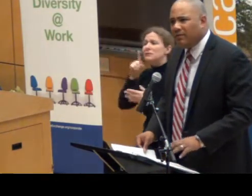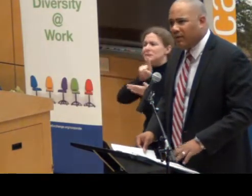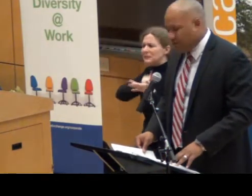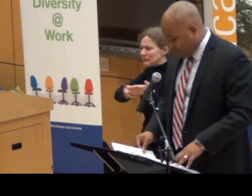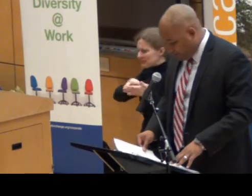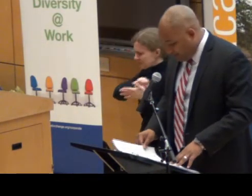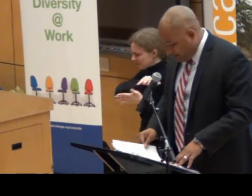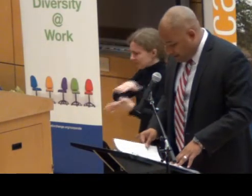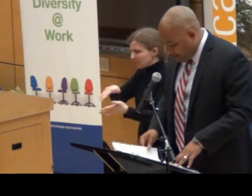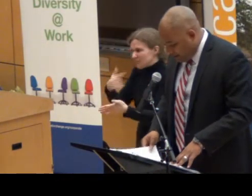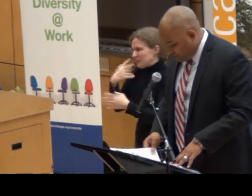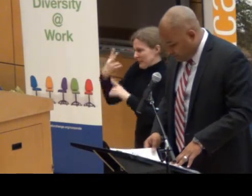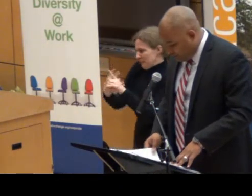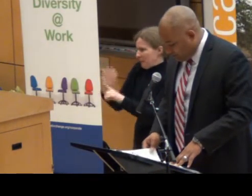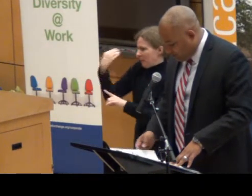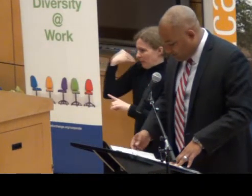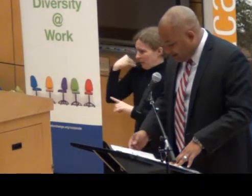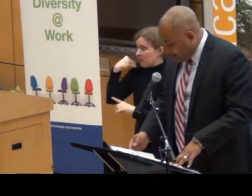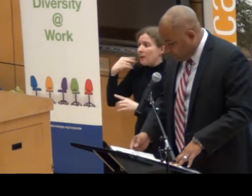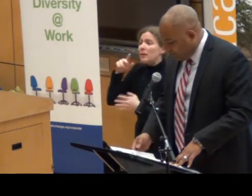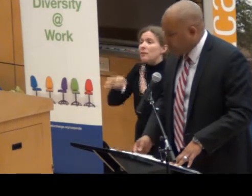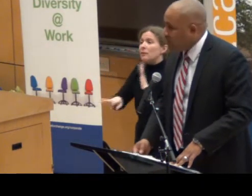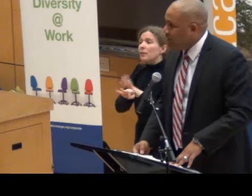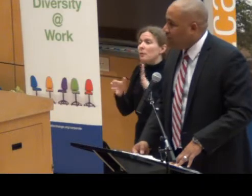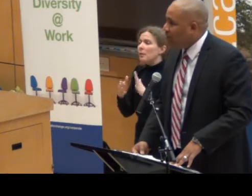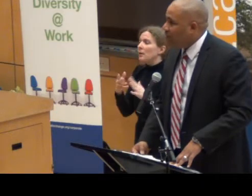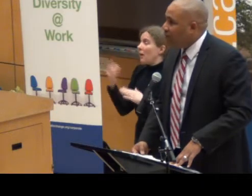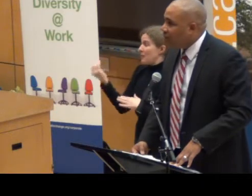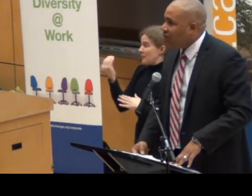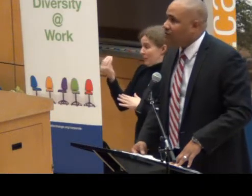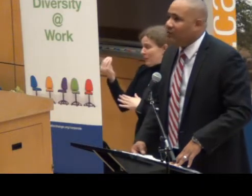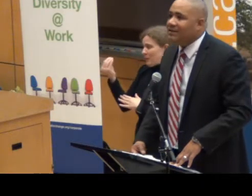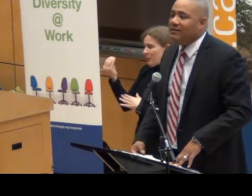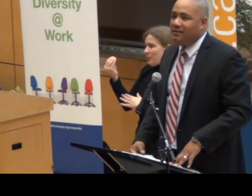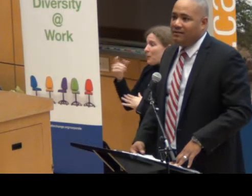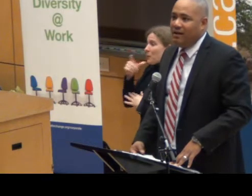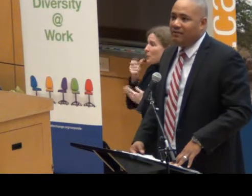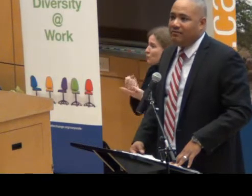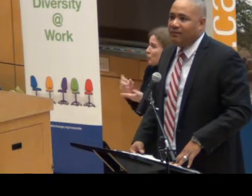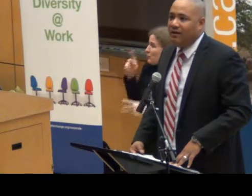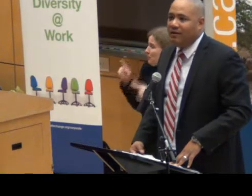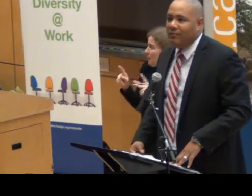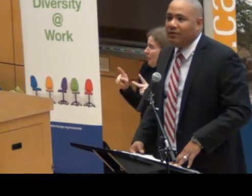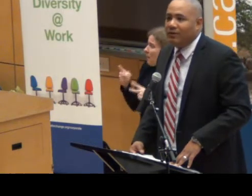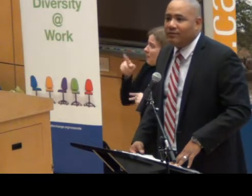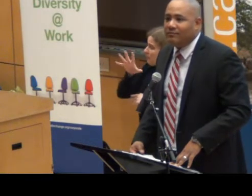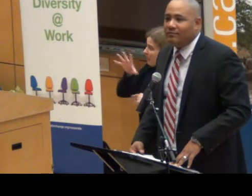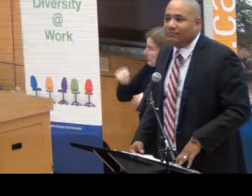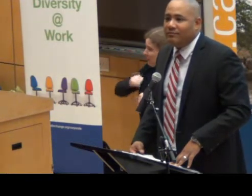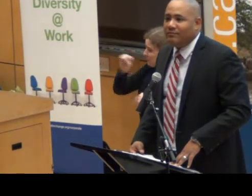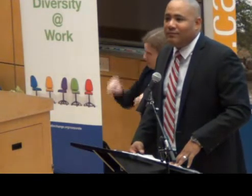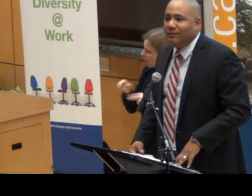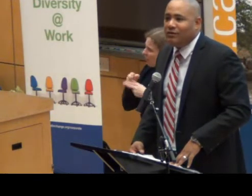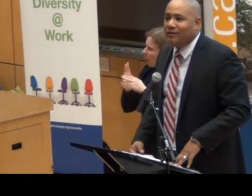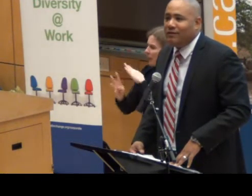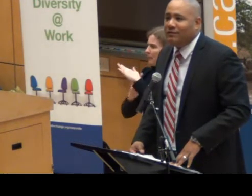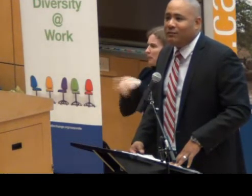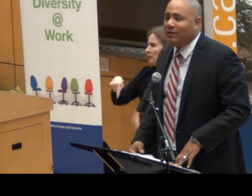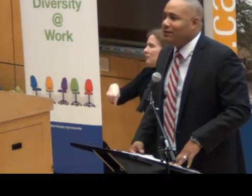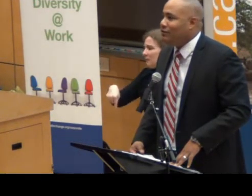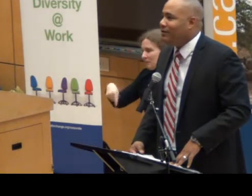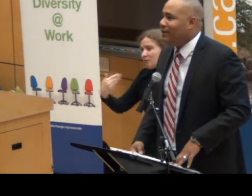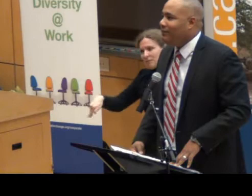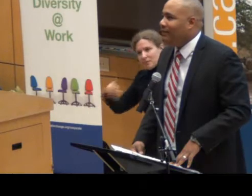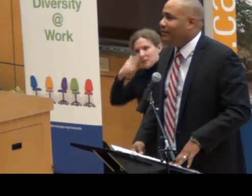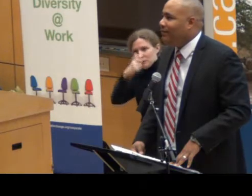maybe 7 months ago, showed that almost half of Ontario's richest residents now are immigrants, which I think is